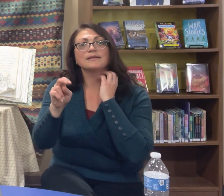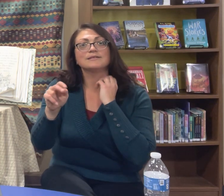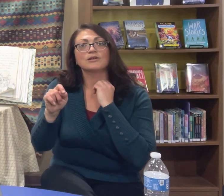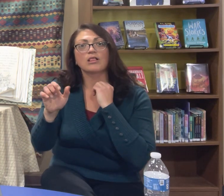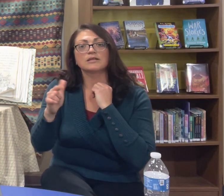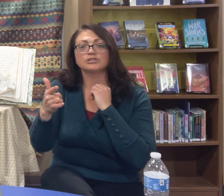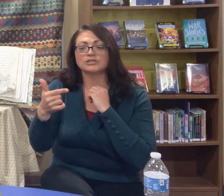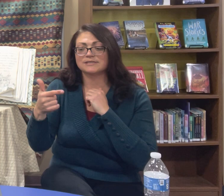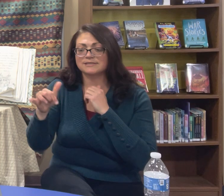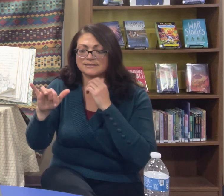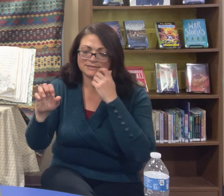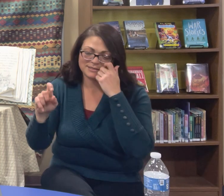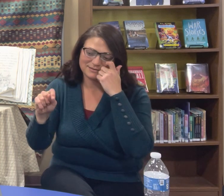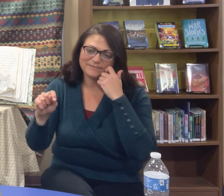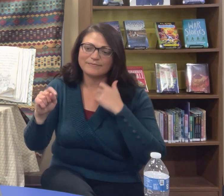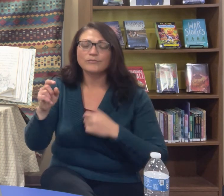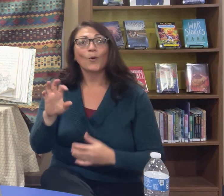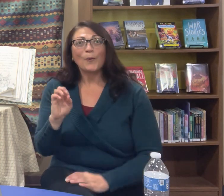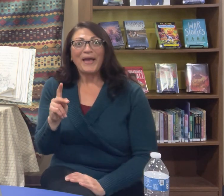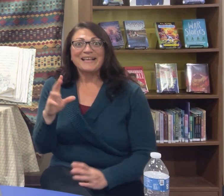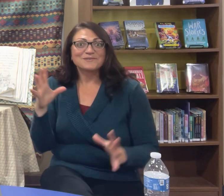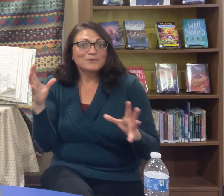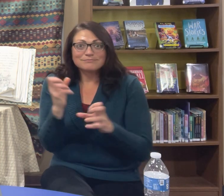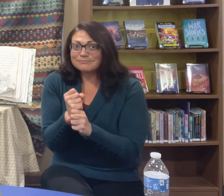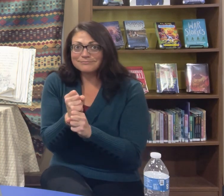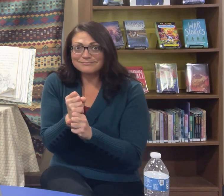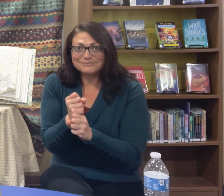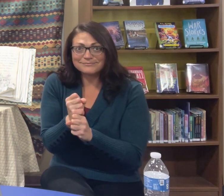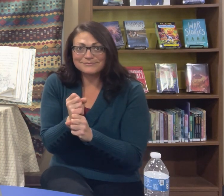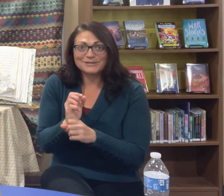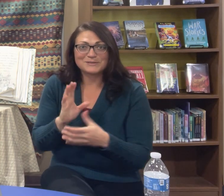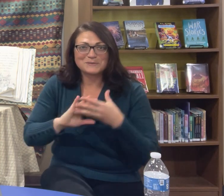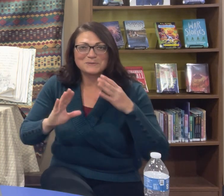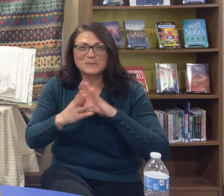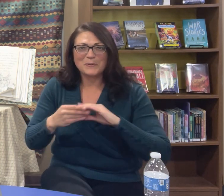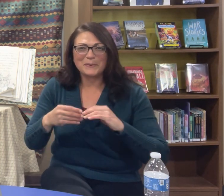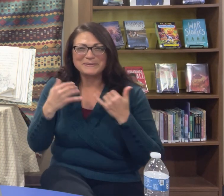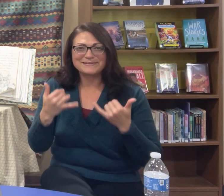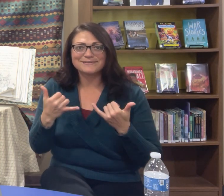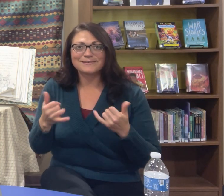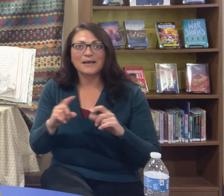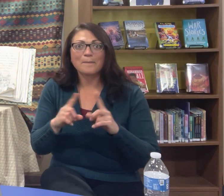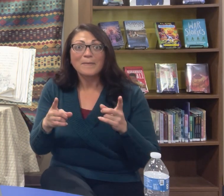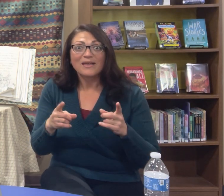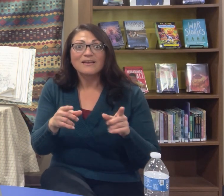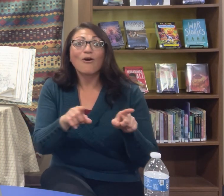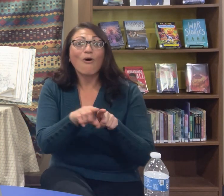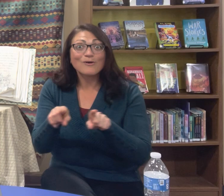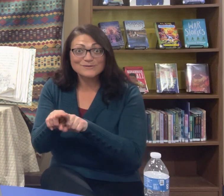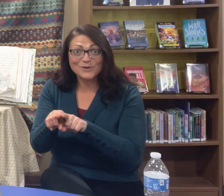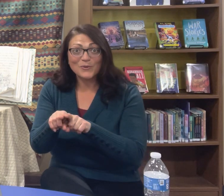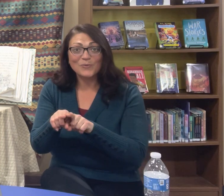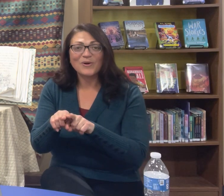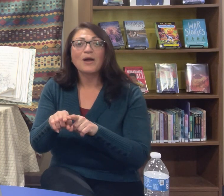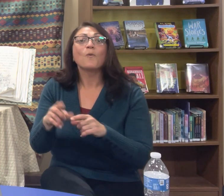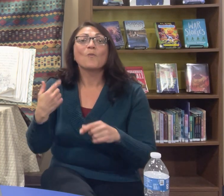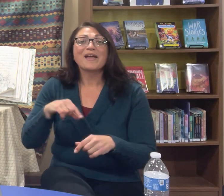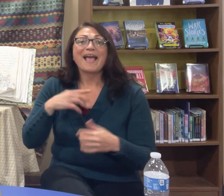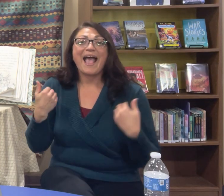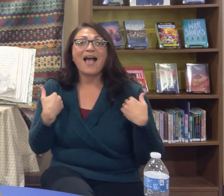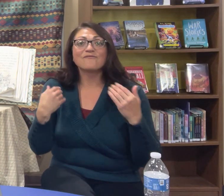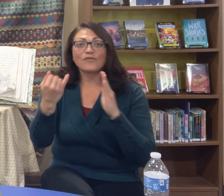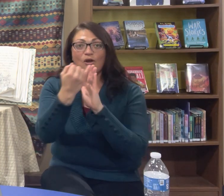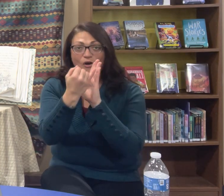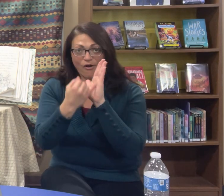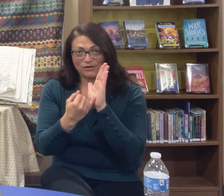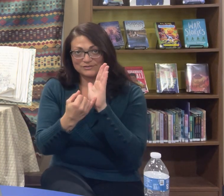All right, guys, so that wraps up our story for today, but Miss Lauren has prepared crafts that you can come pick up at the Hammond branch and our grab